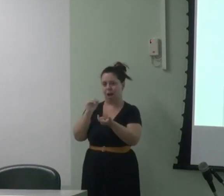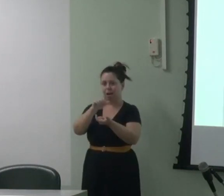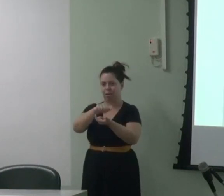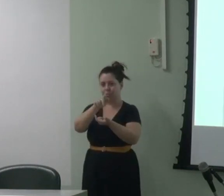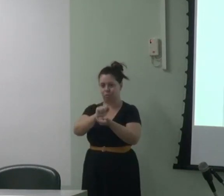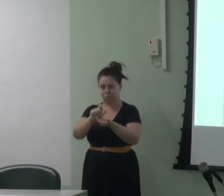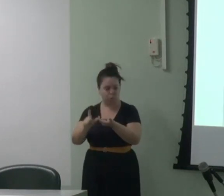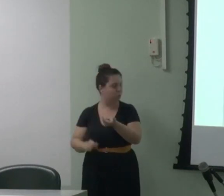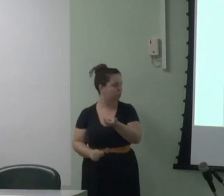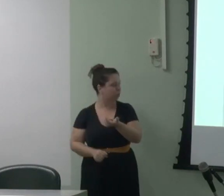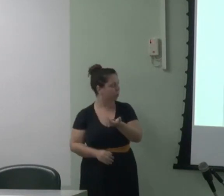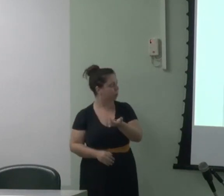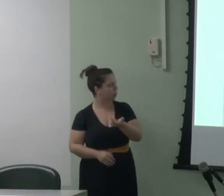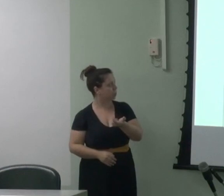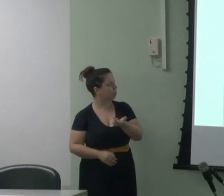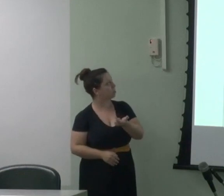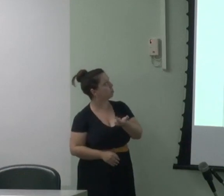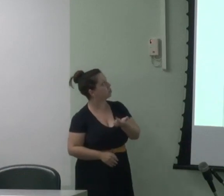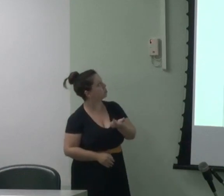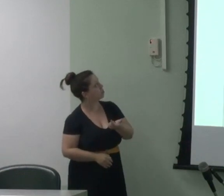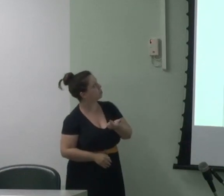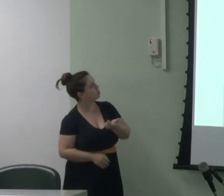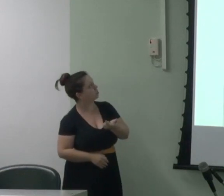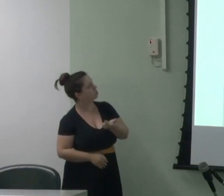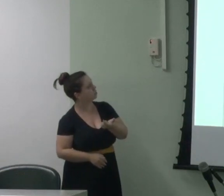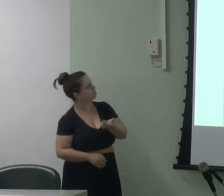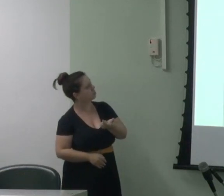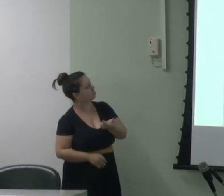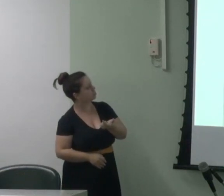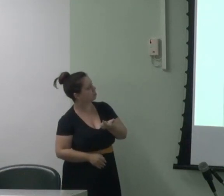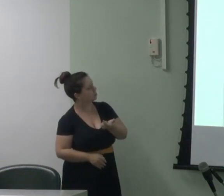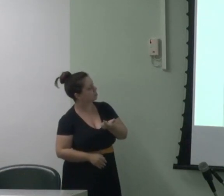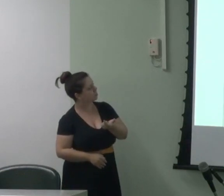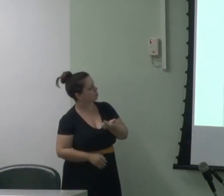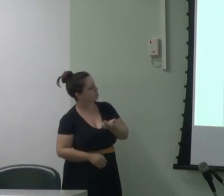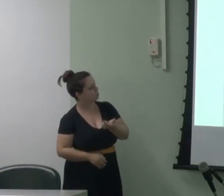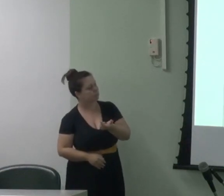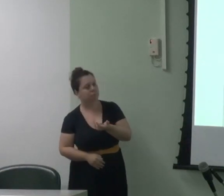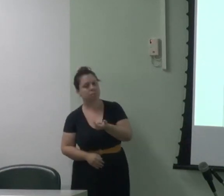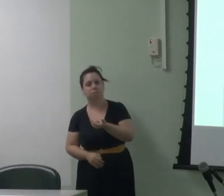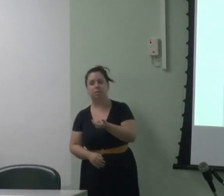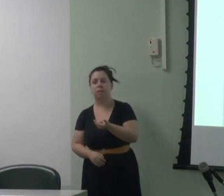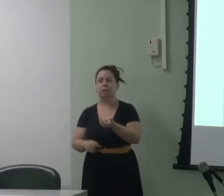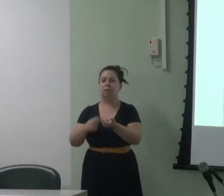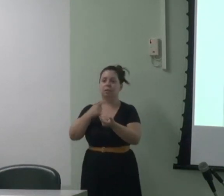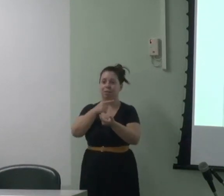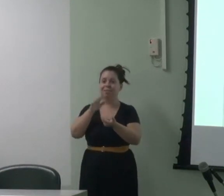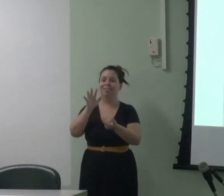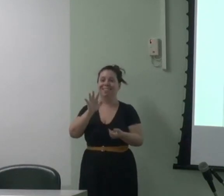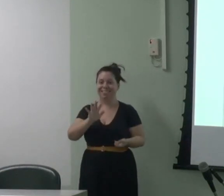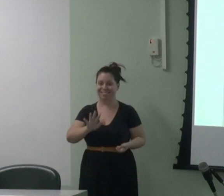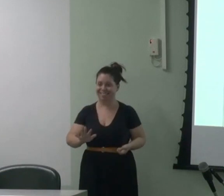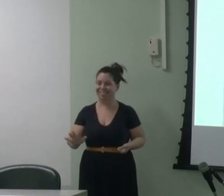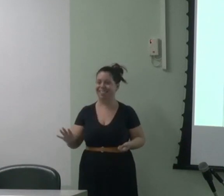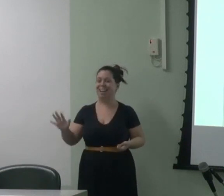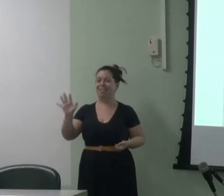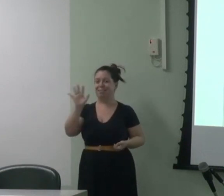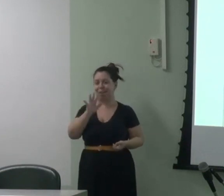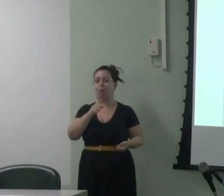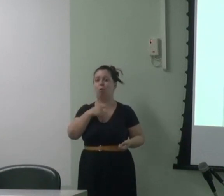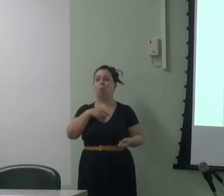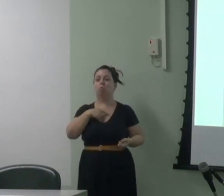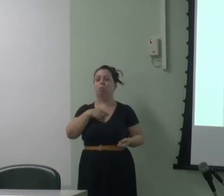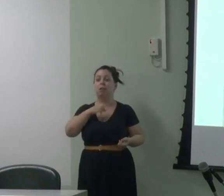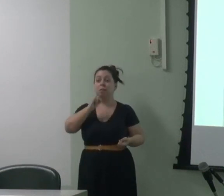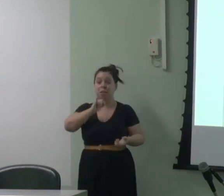When we apply this scheme to real data, we end up with structures like these.